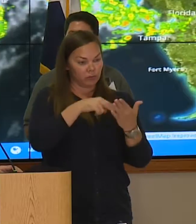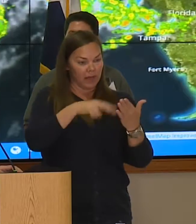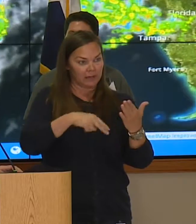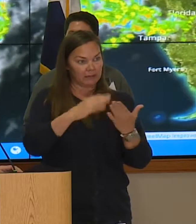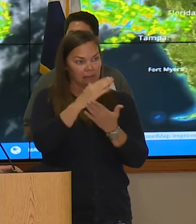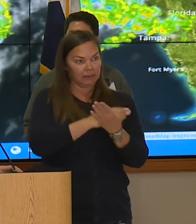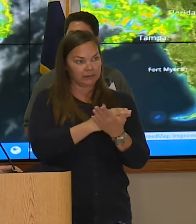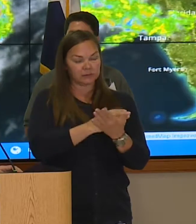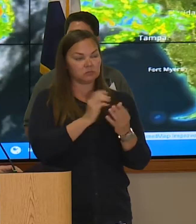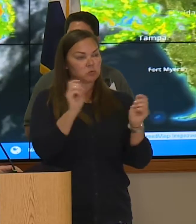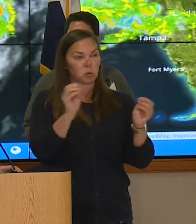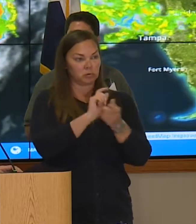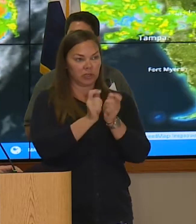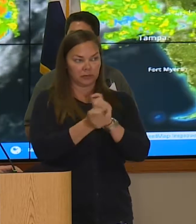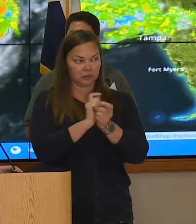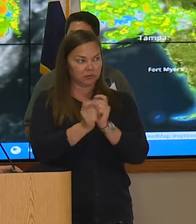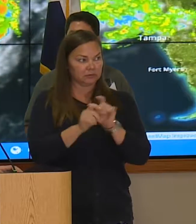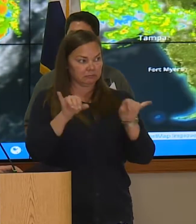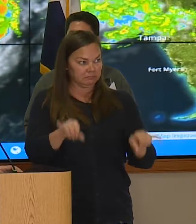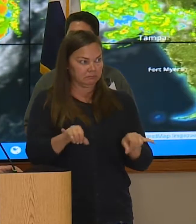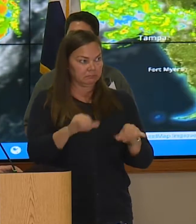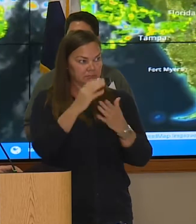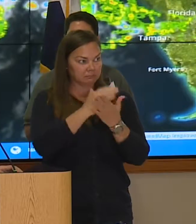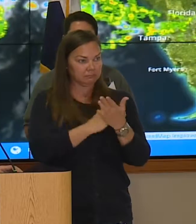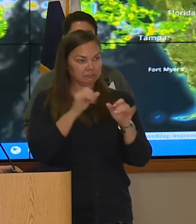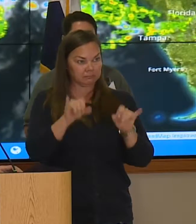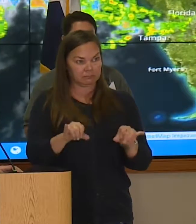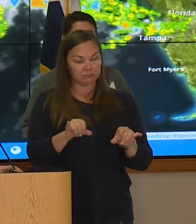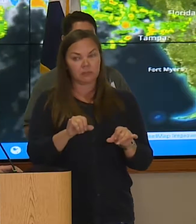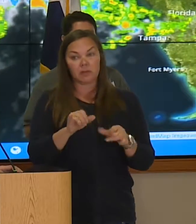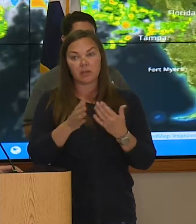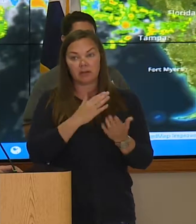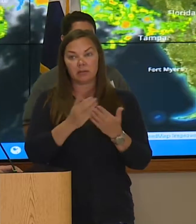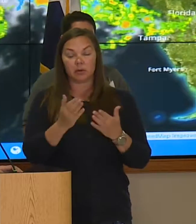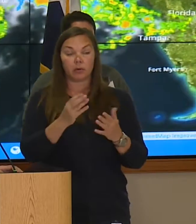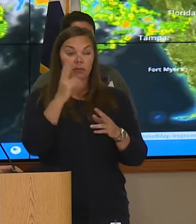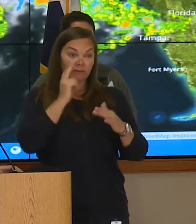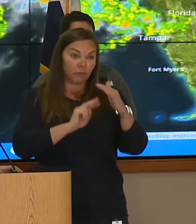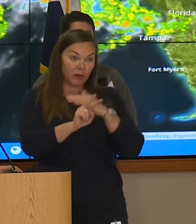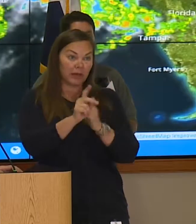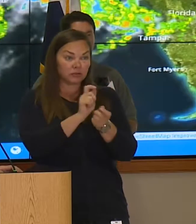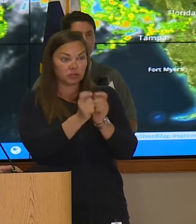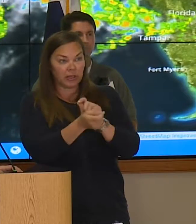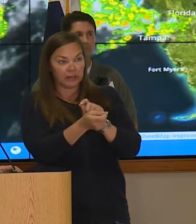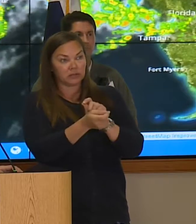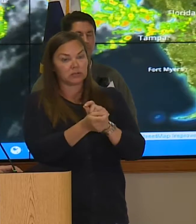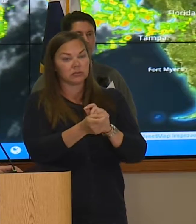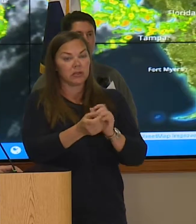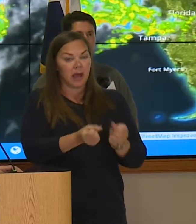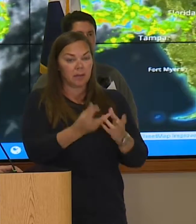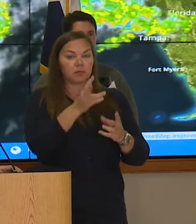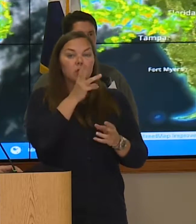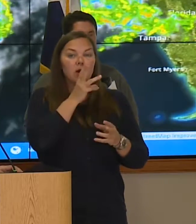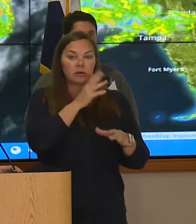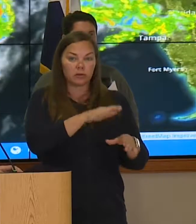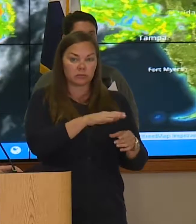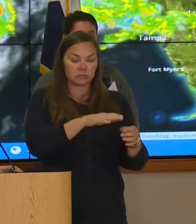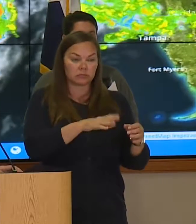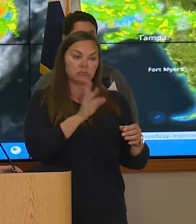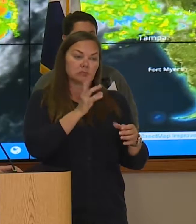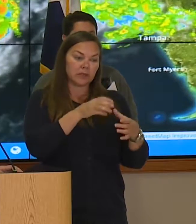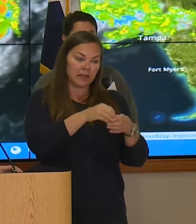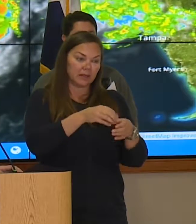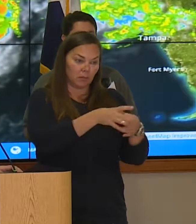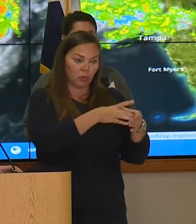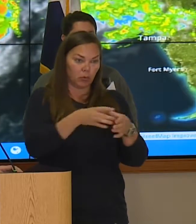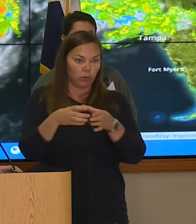time, we have no changes to that list. Even though there's been some change in the forecast of the pool elevation, we feel that the